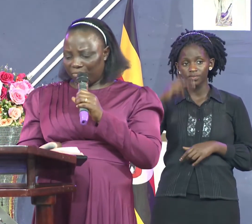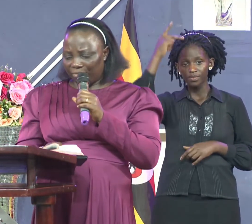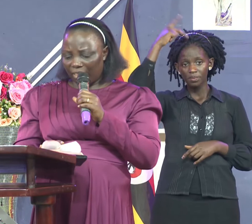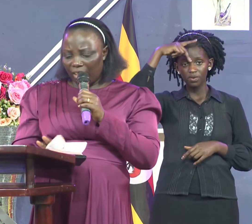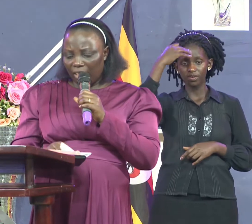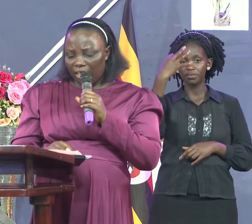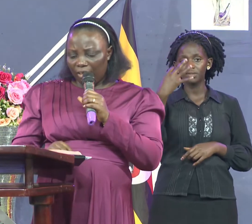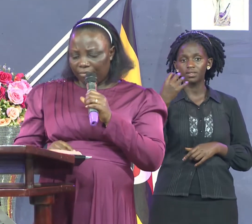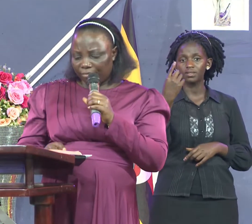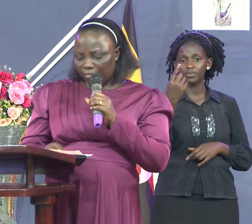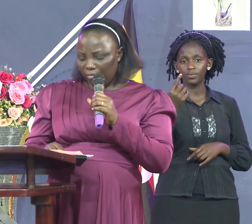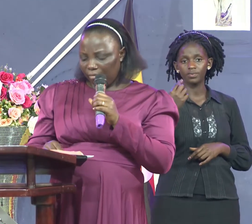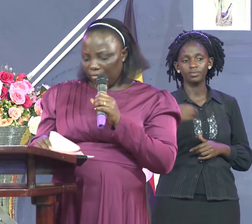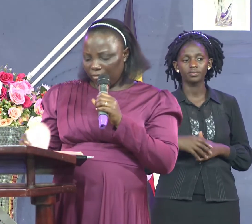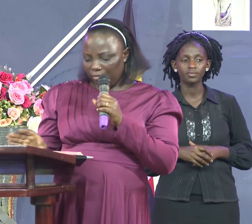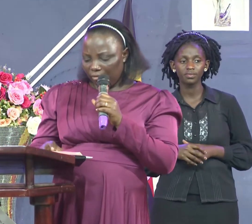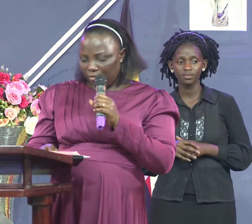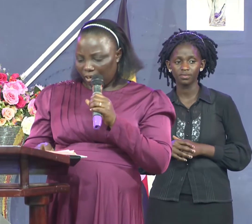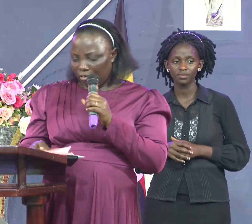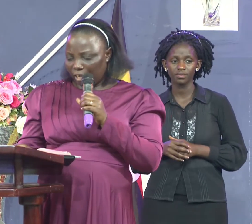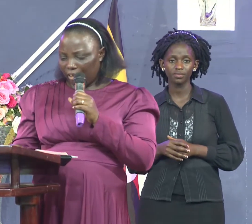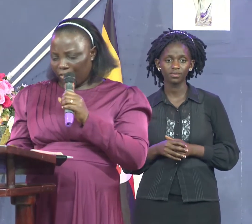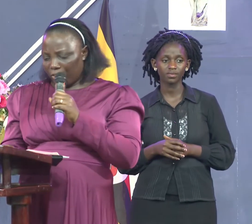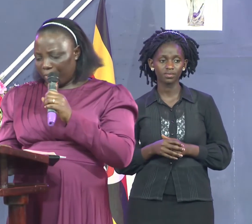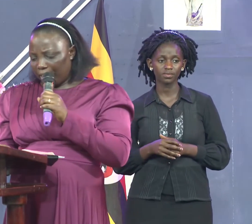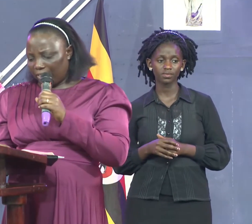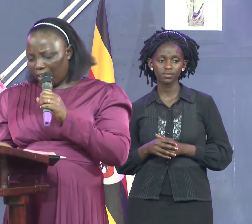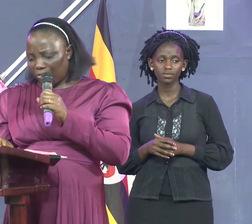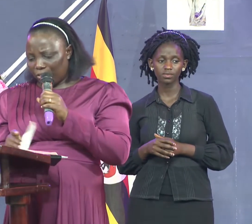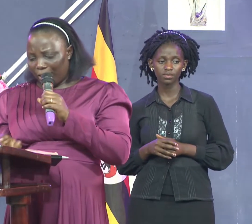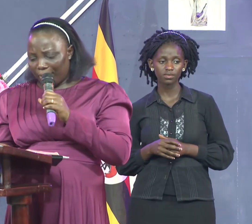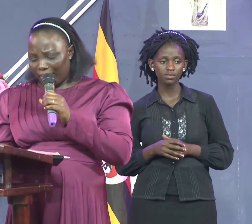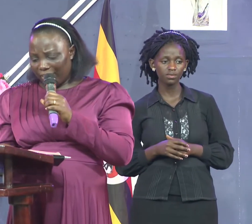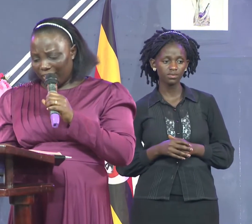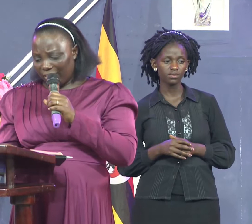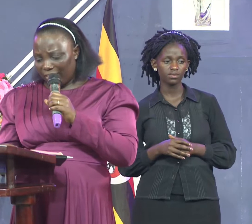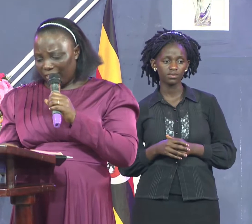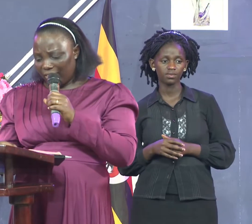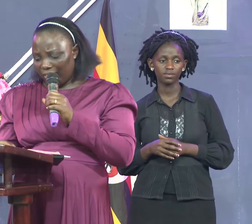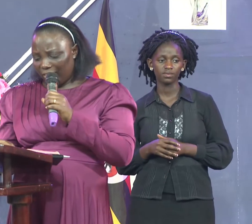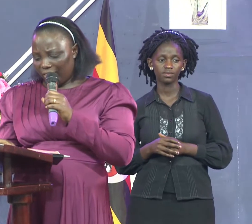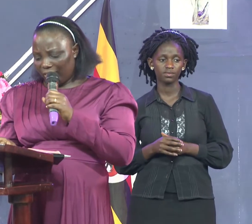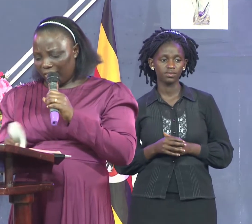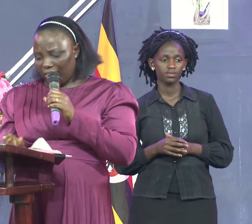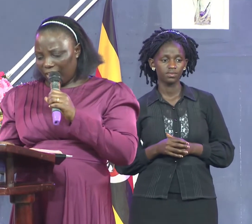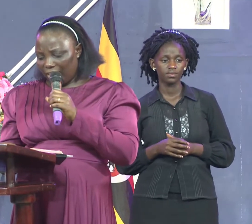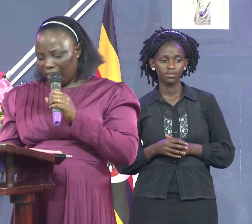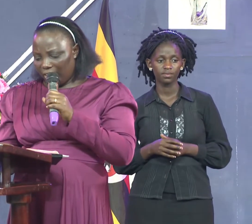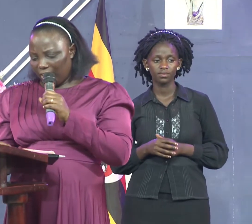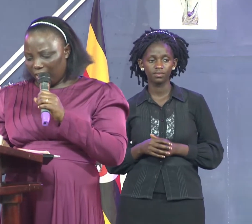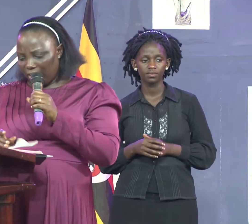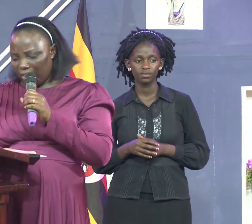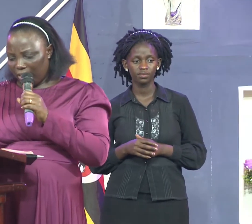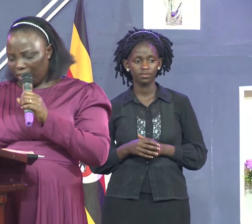be. Proverbs 31. Let's continue and